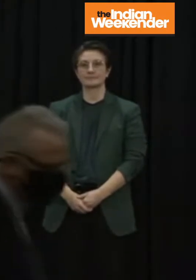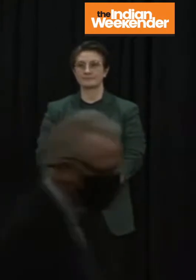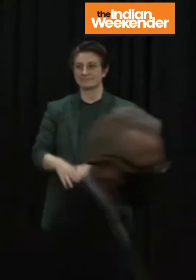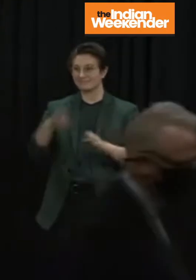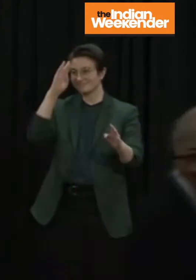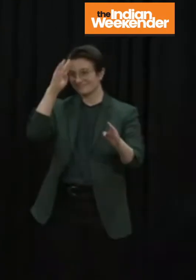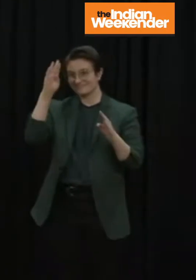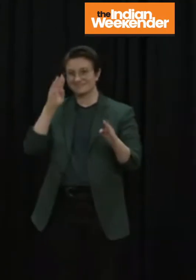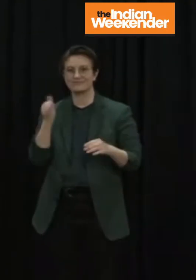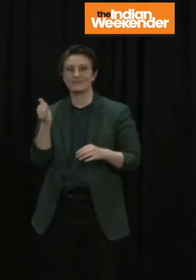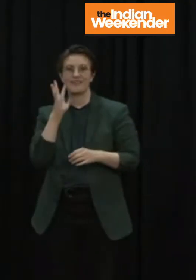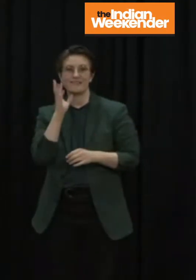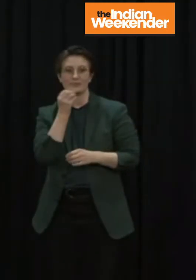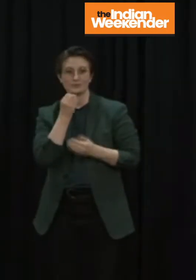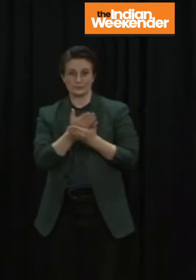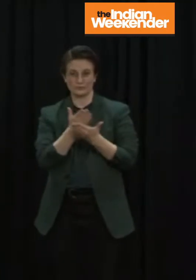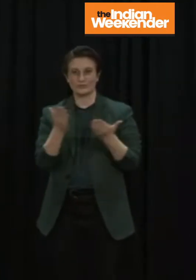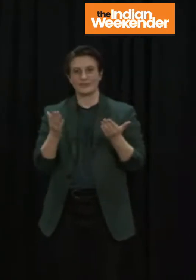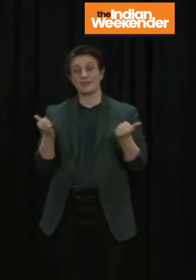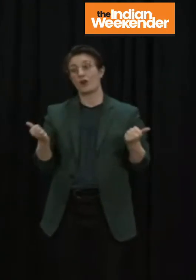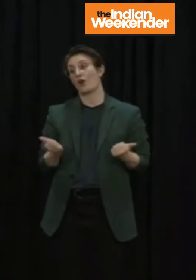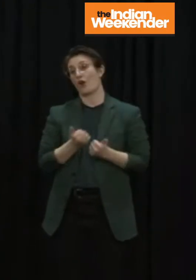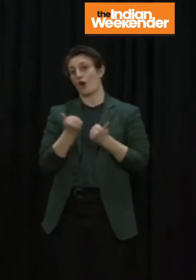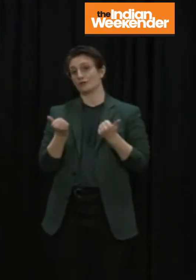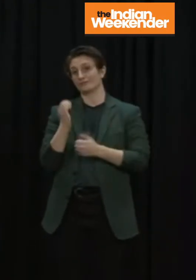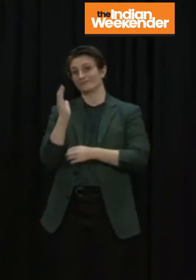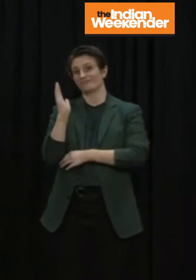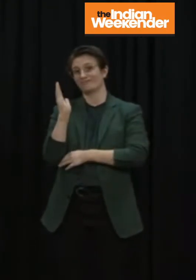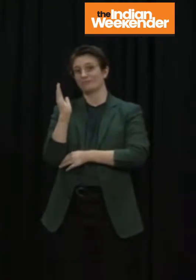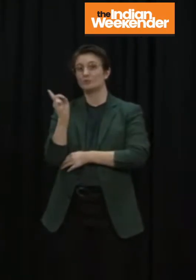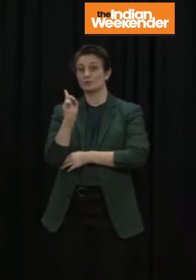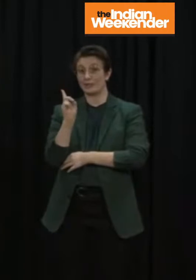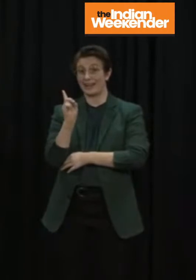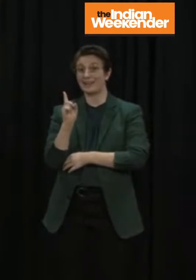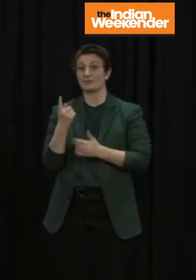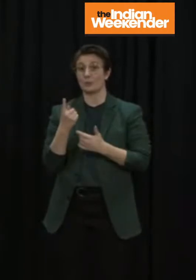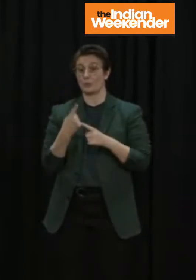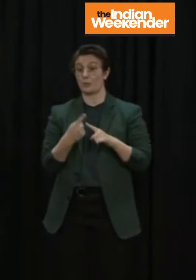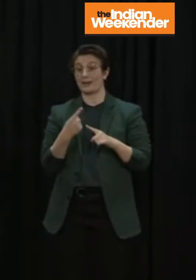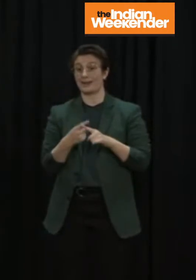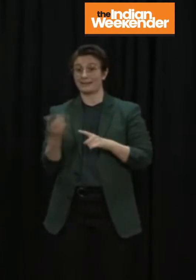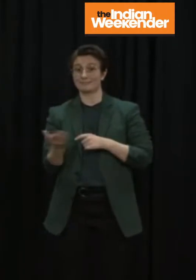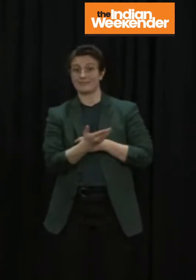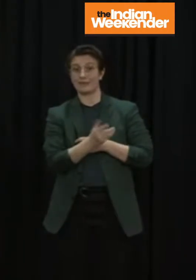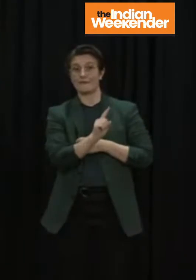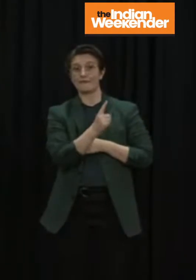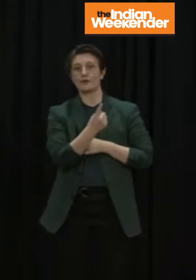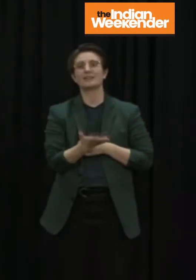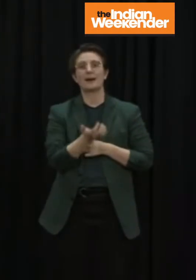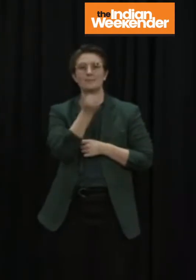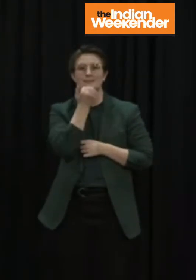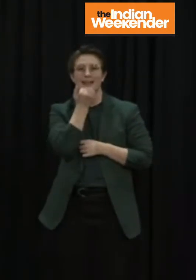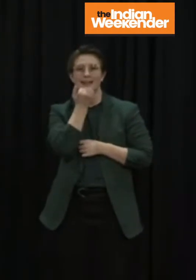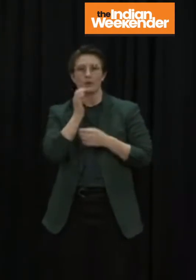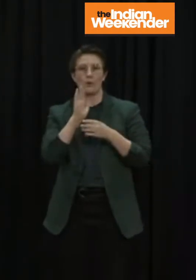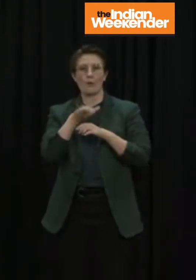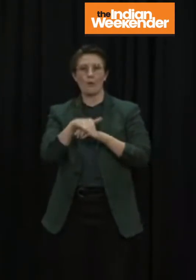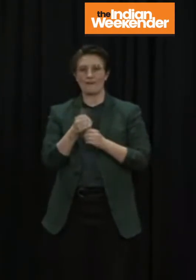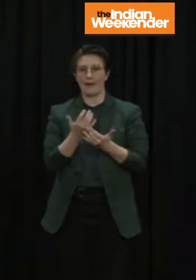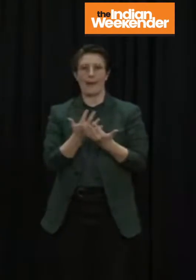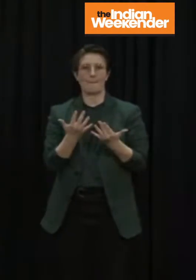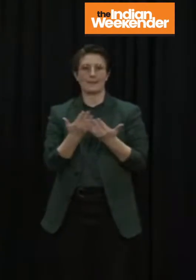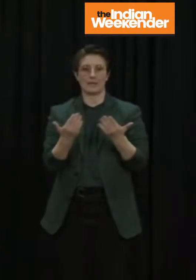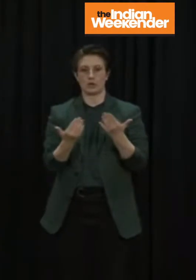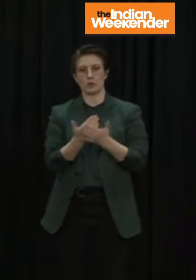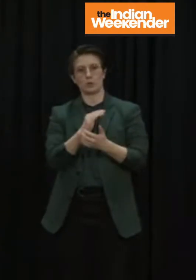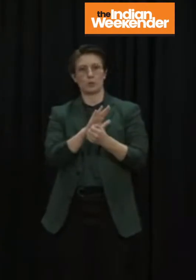All right, good afternoon, everybody. Quite a lot to get through today, so shortly I'll hand over to Dr. McElnay, who will give an update on today's cases. I